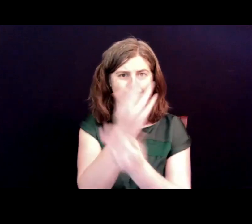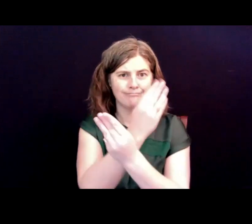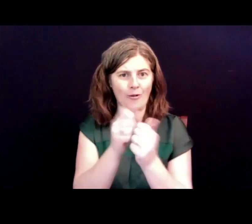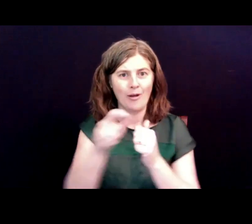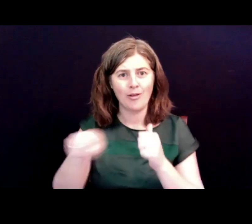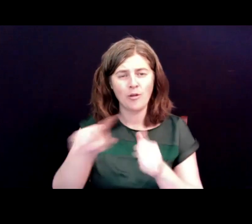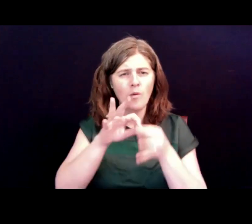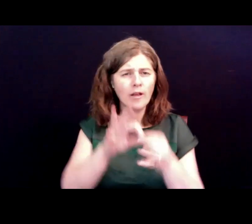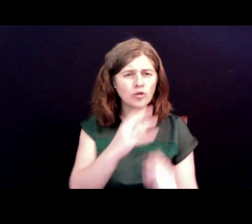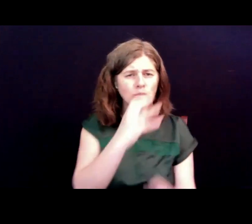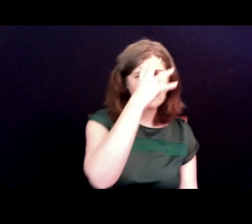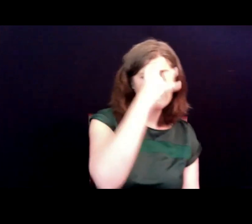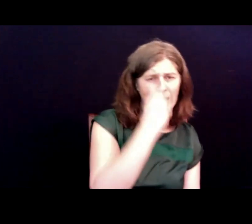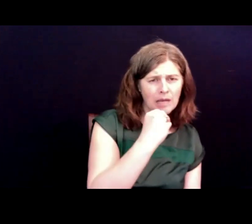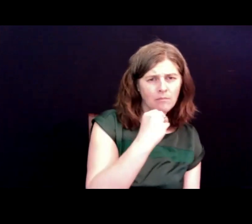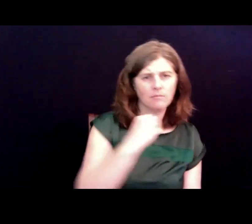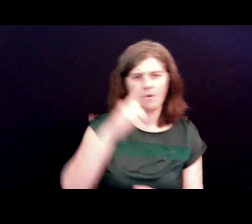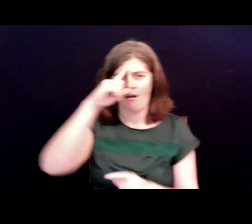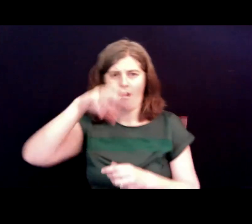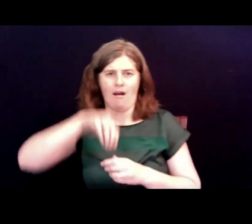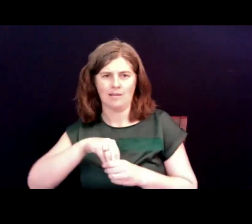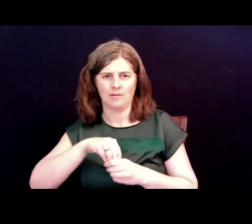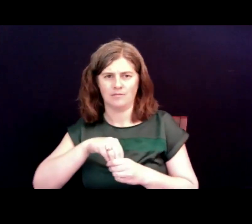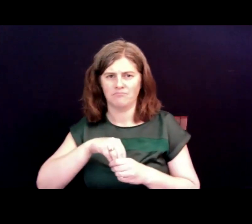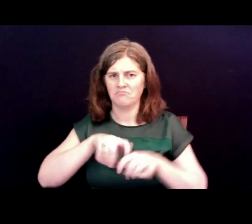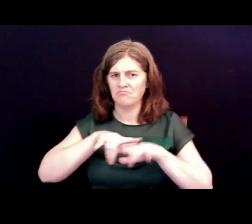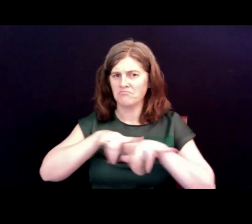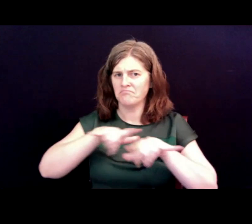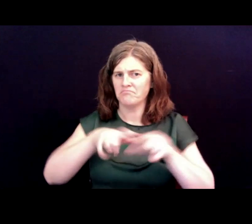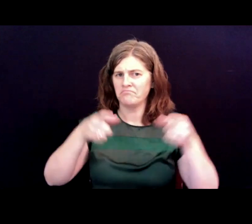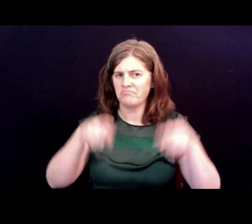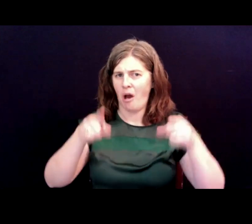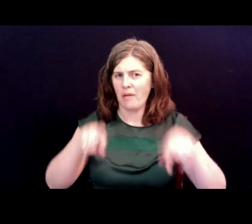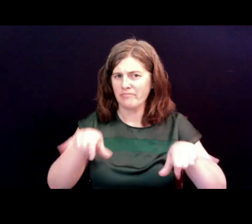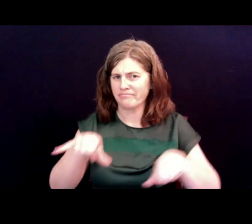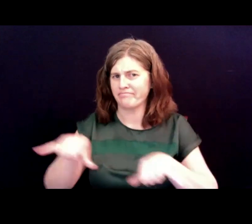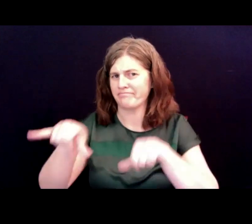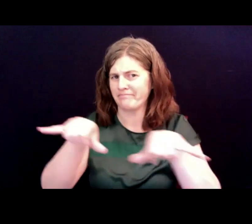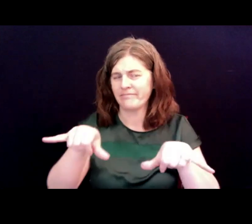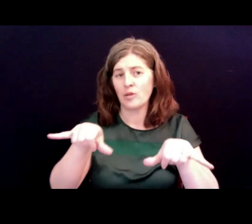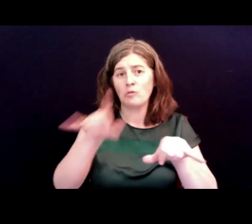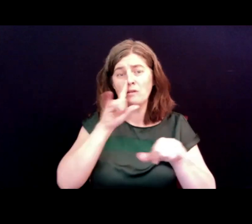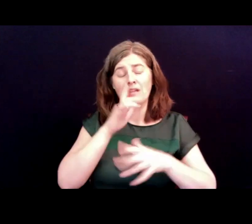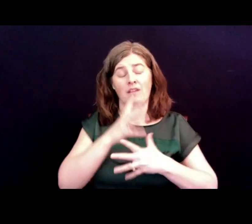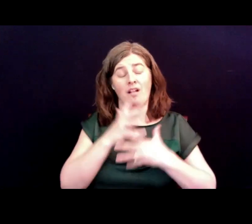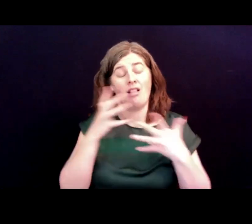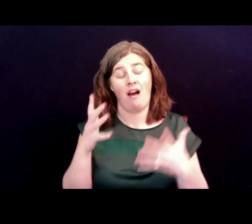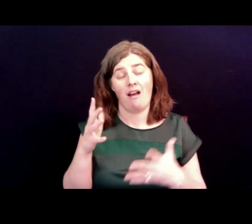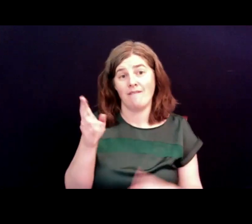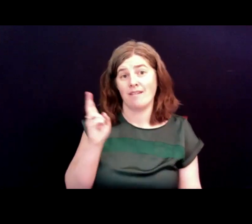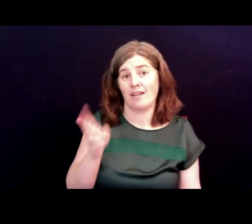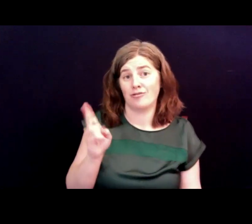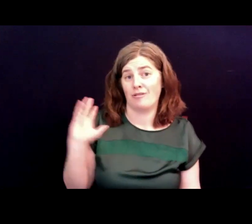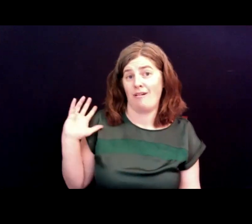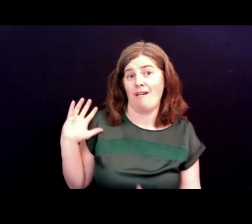about sleep and autism, a very common co-occurring condition. And so I appreciate the warm welcome. I have a lot of history with